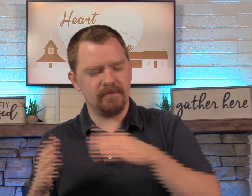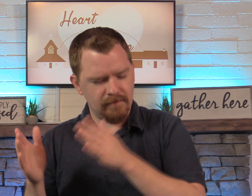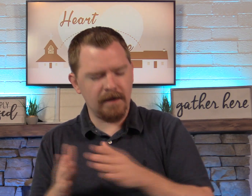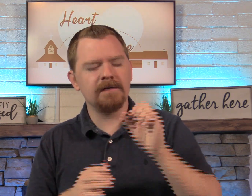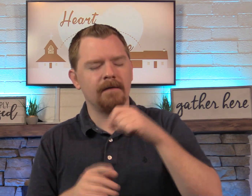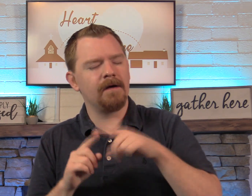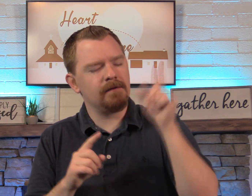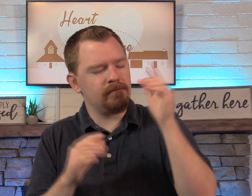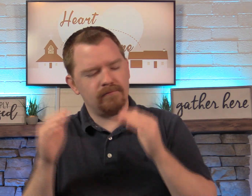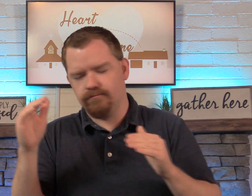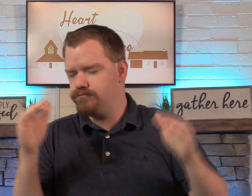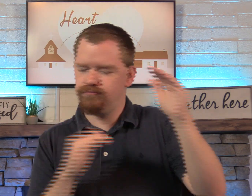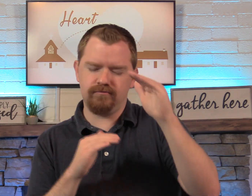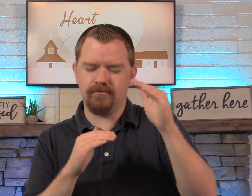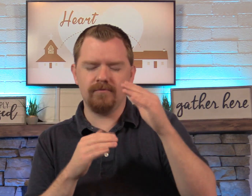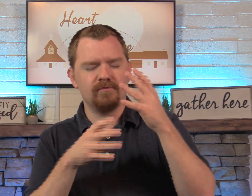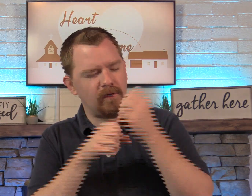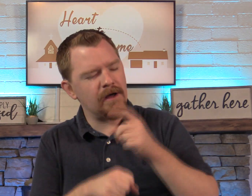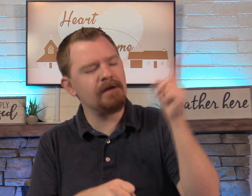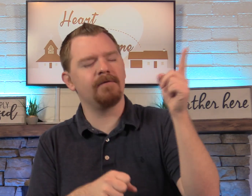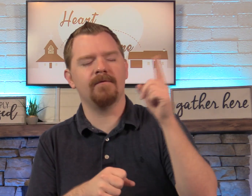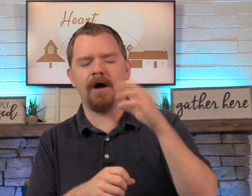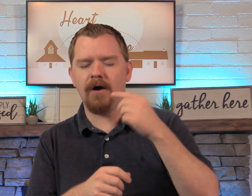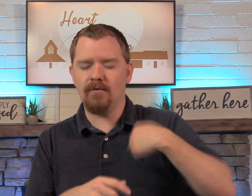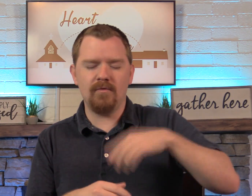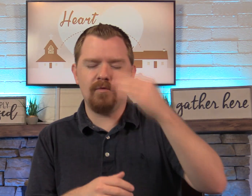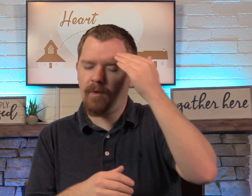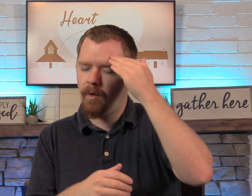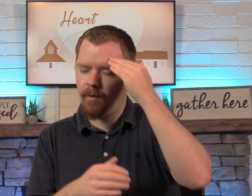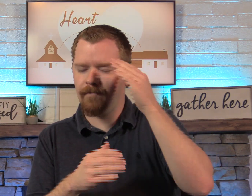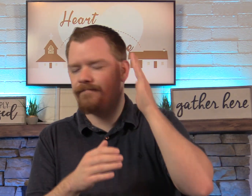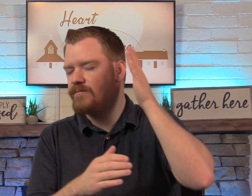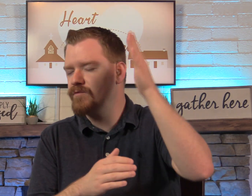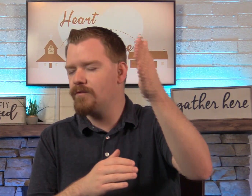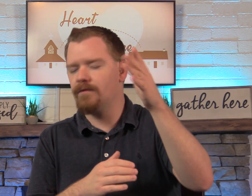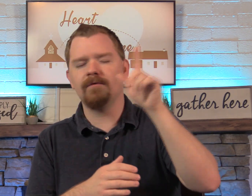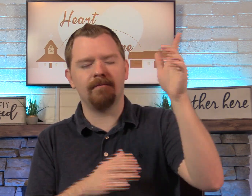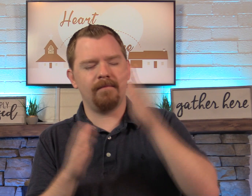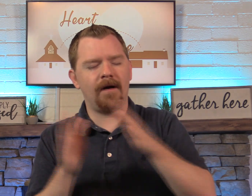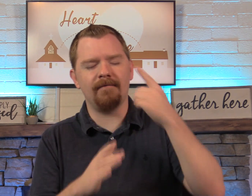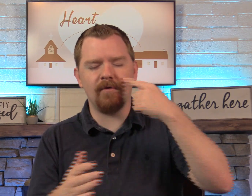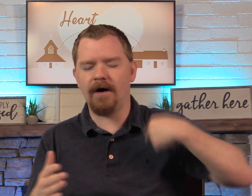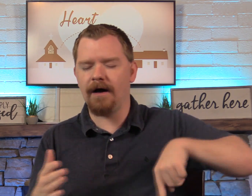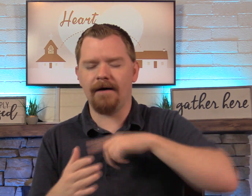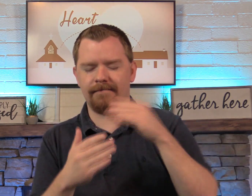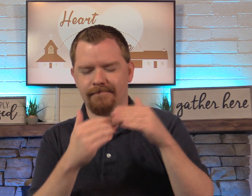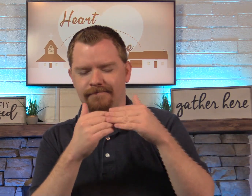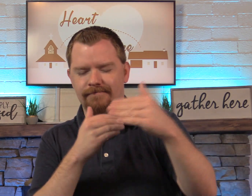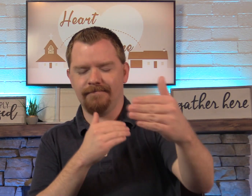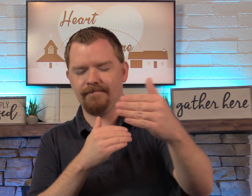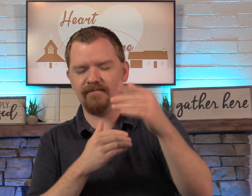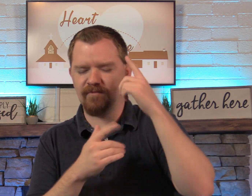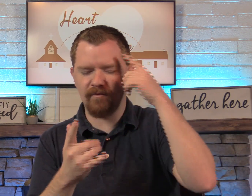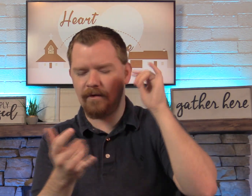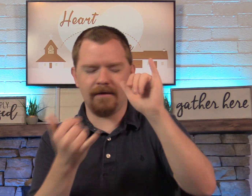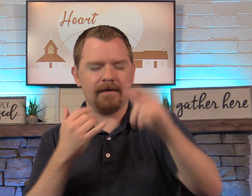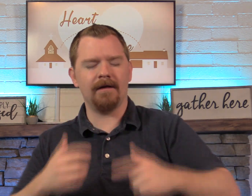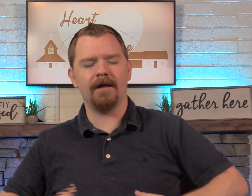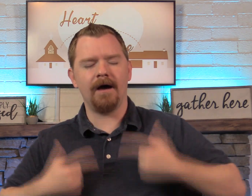make. We know you're the best, and we depend on you and thank you for what plans